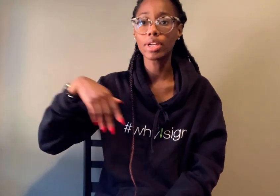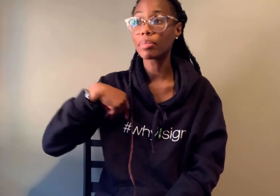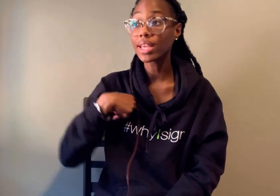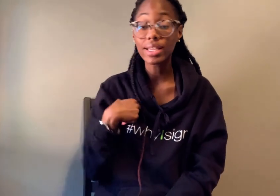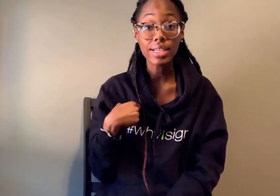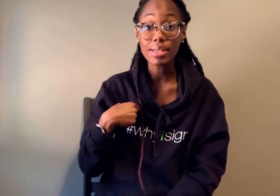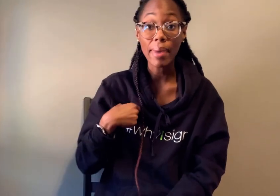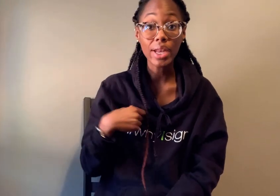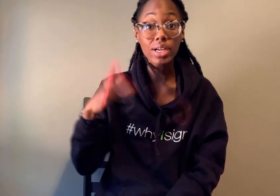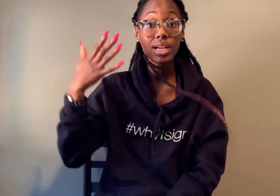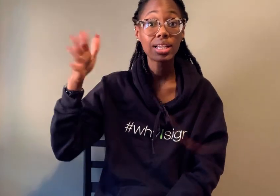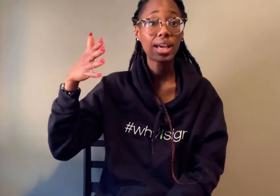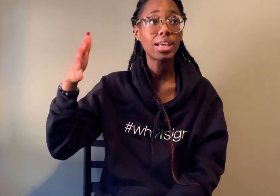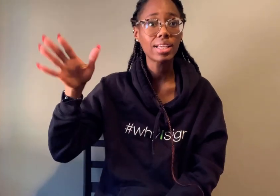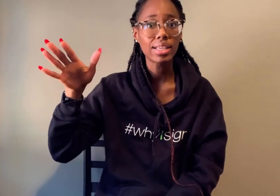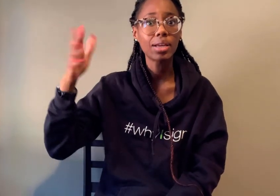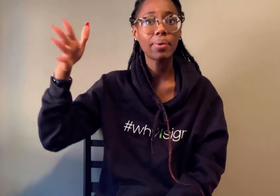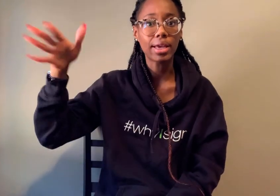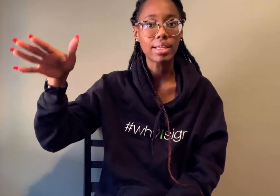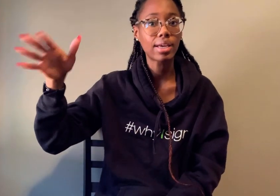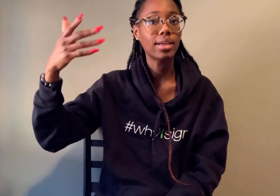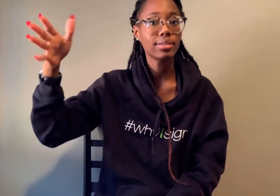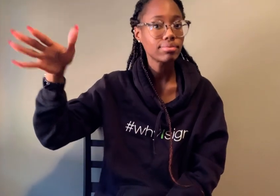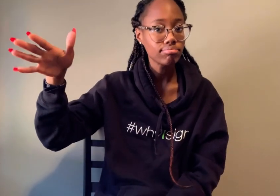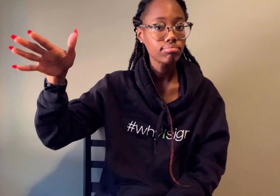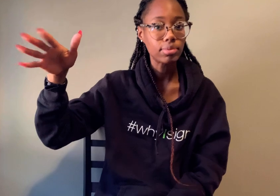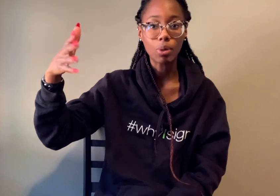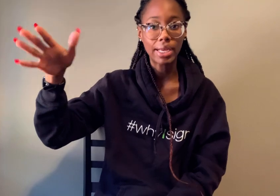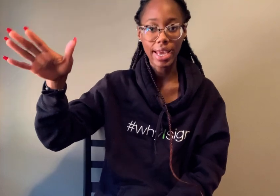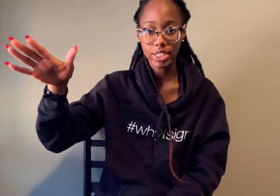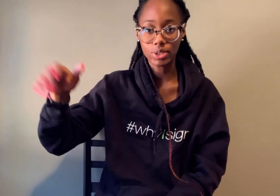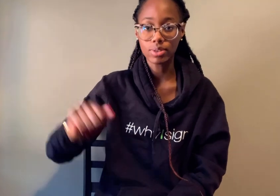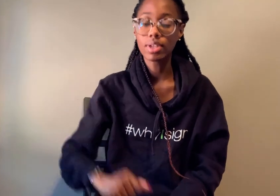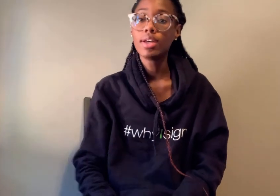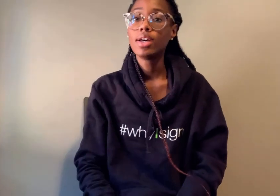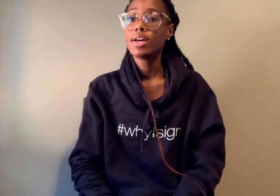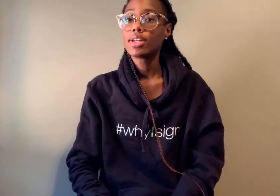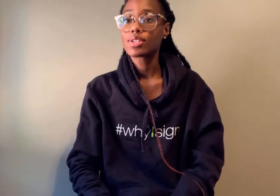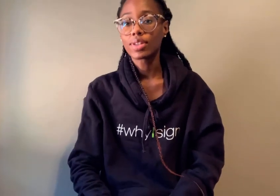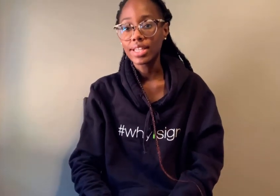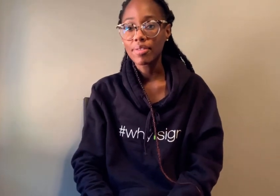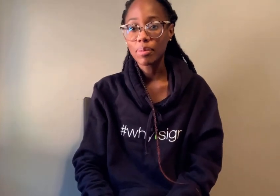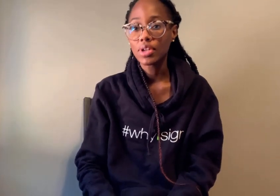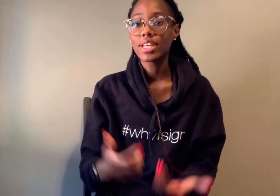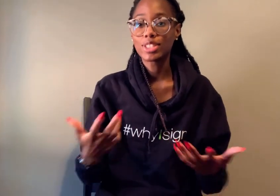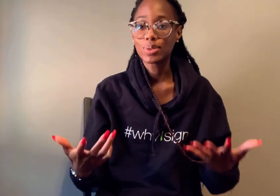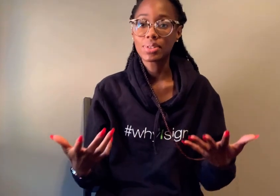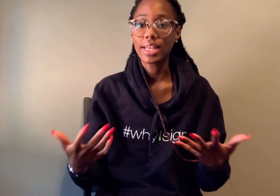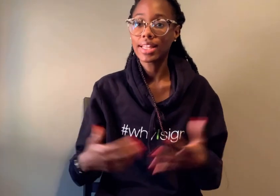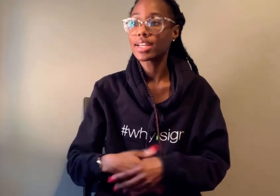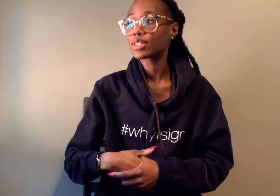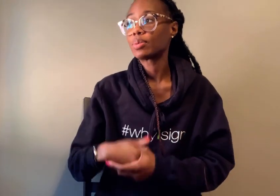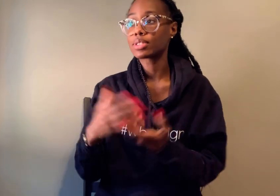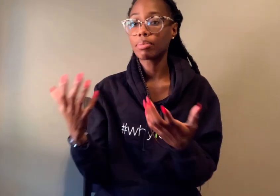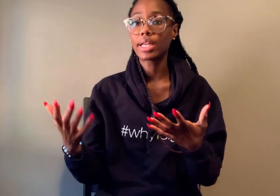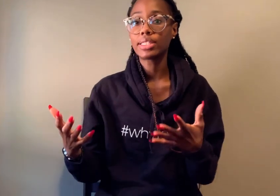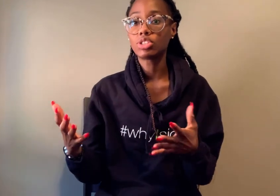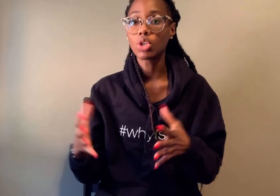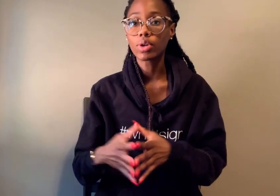opinion doesn't matter, like get away, like nobody asked you. So the deaf community is used like that. So when somebody is joking or